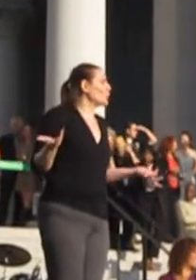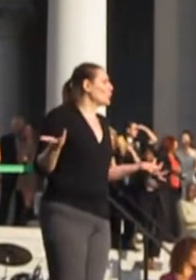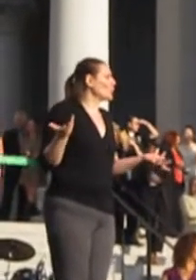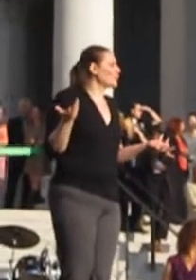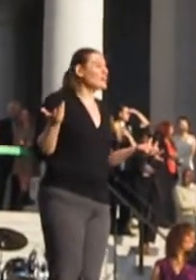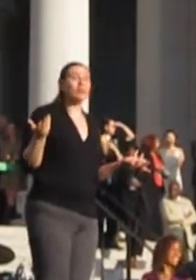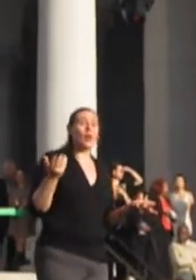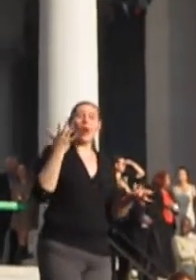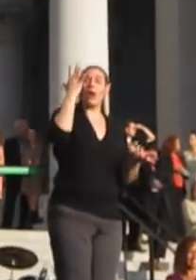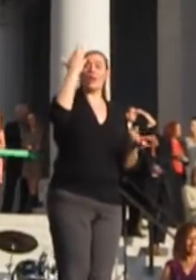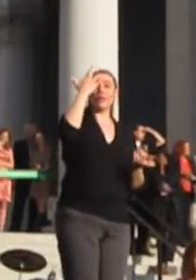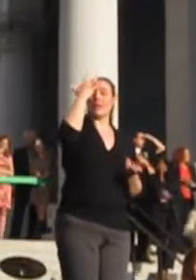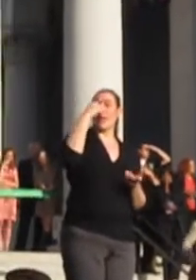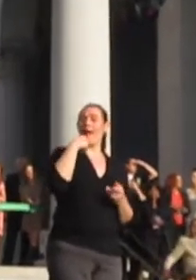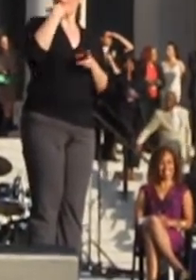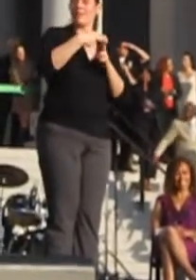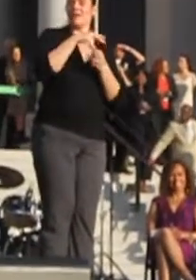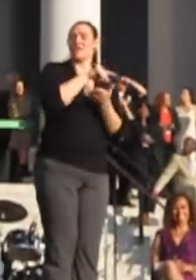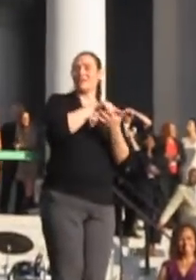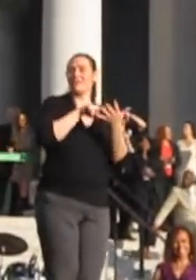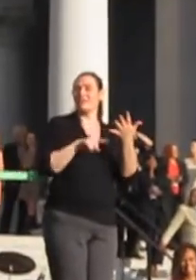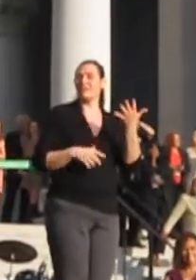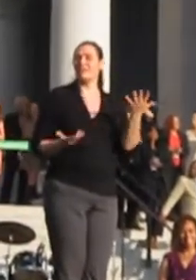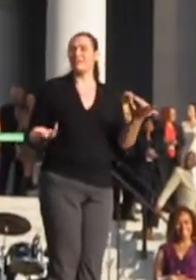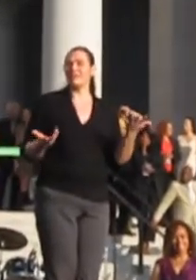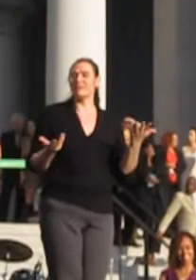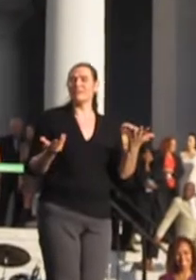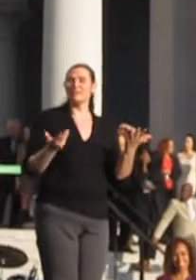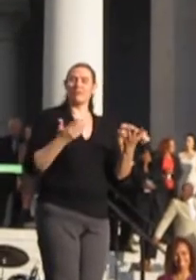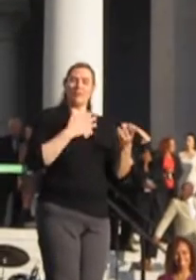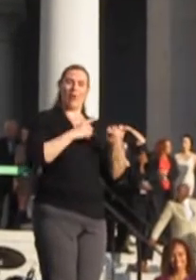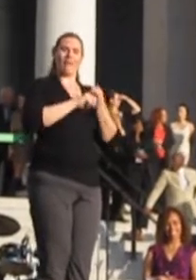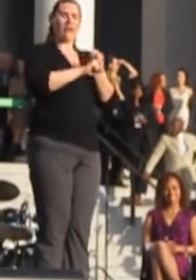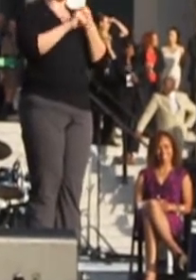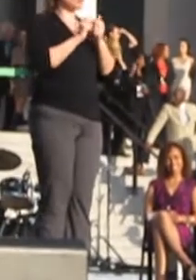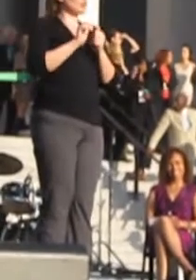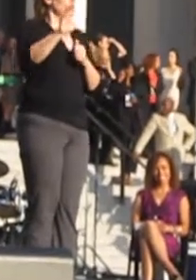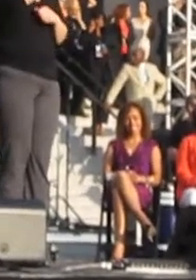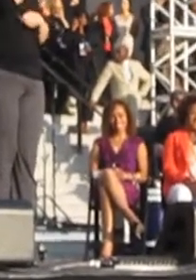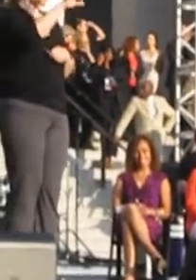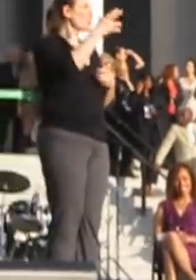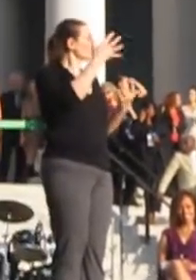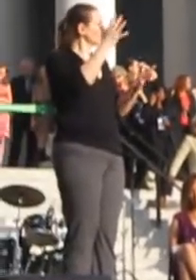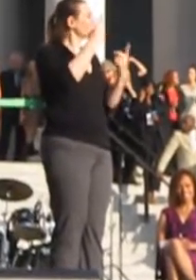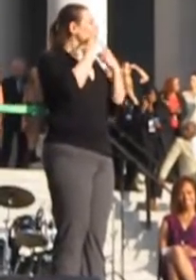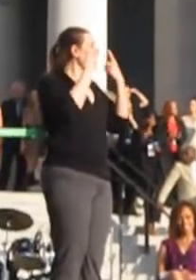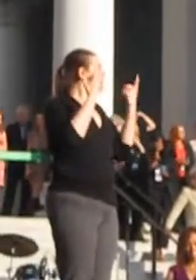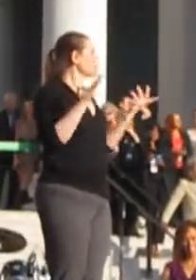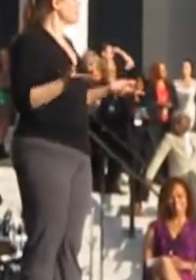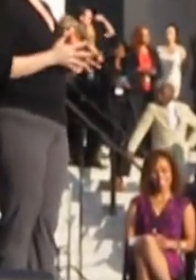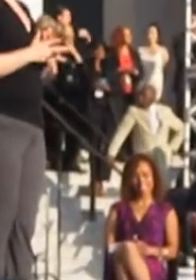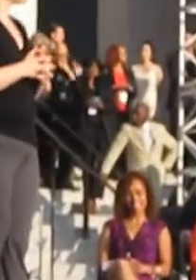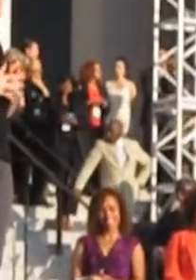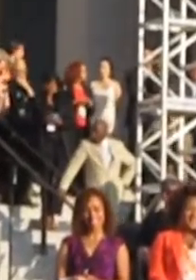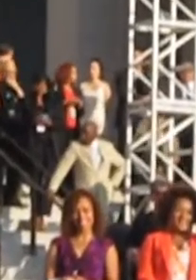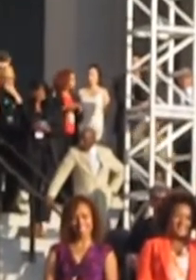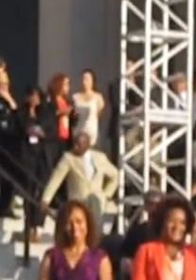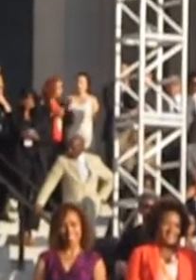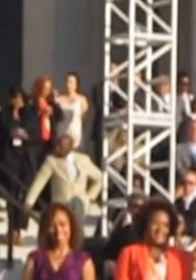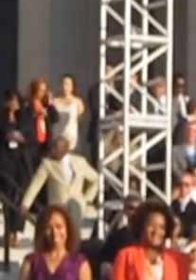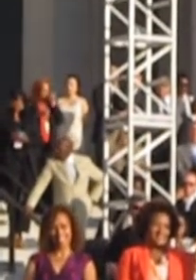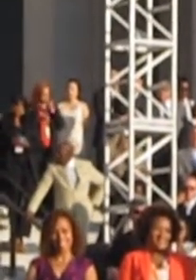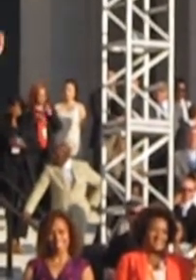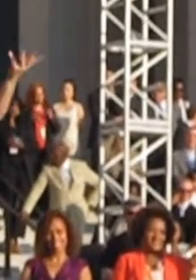I say that because my friendship with your mayor is fairly well known, and I want you to